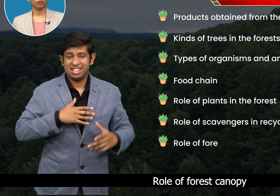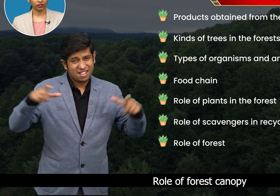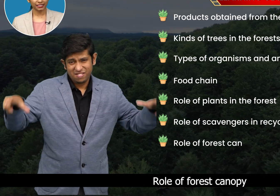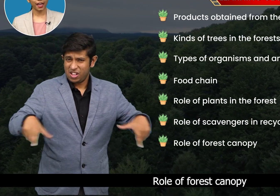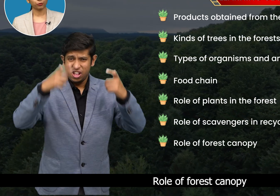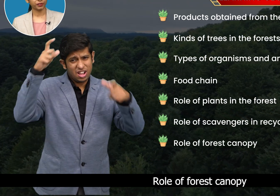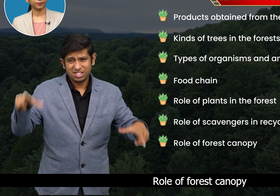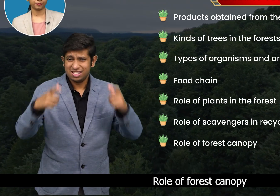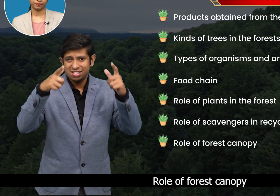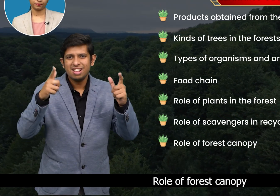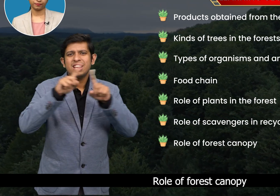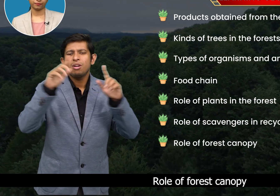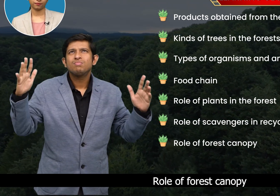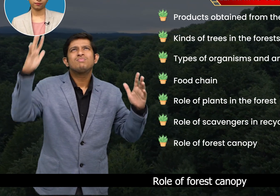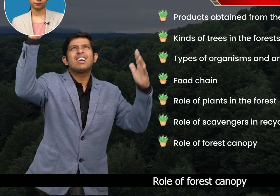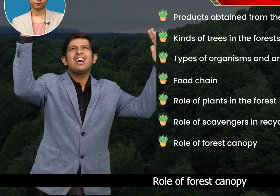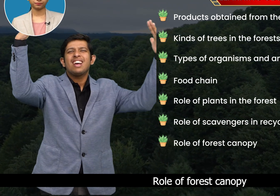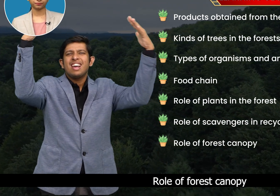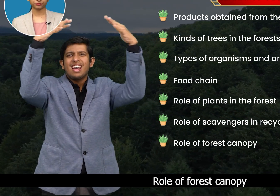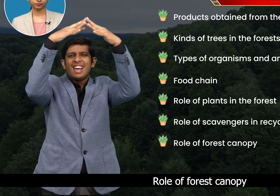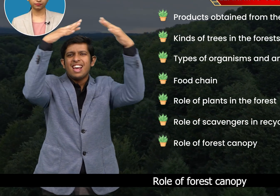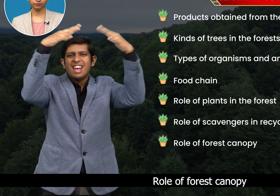Role of forest canopy.